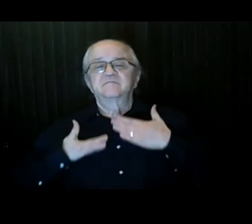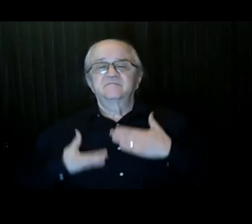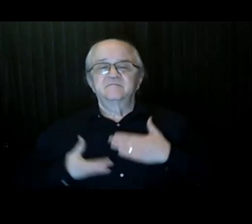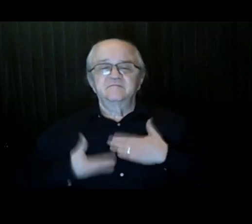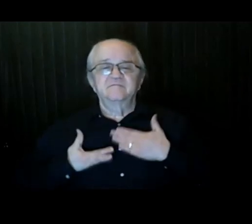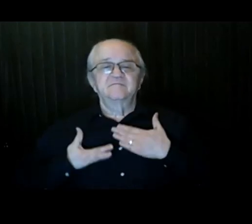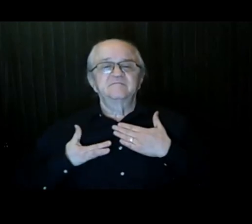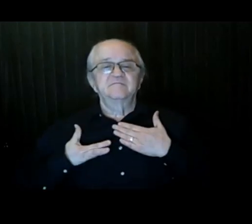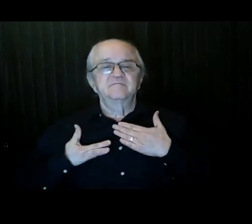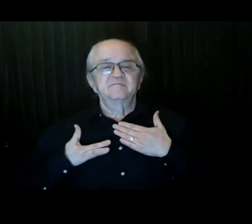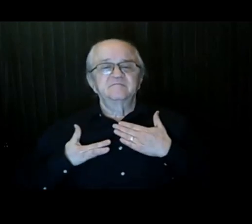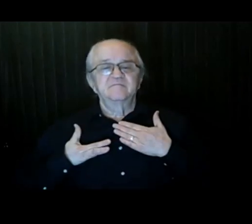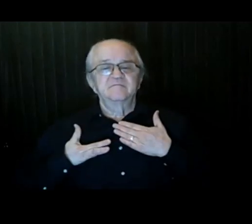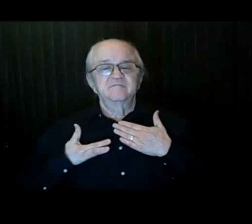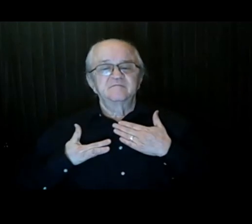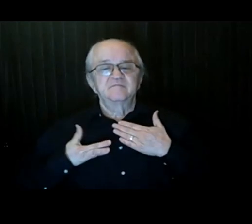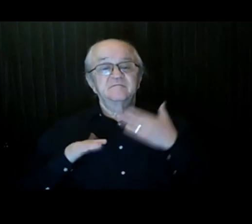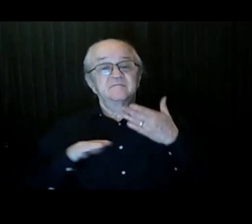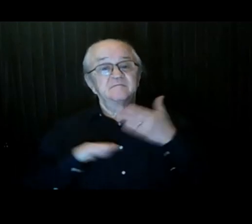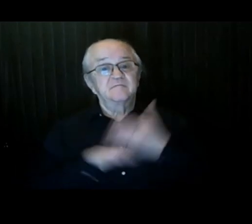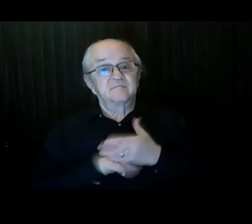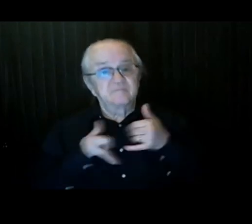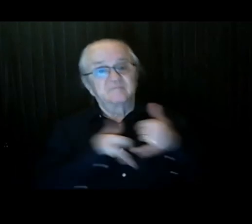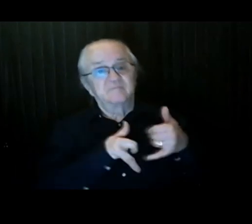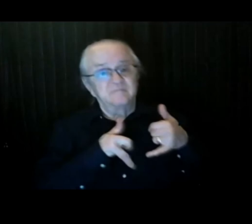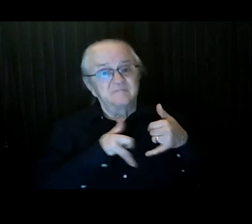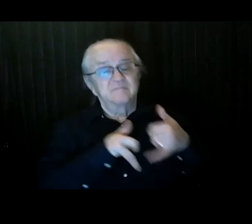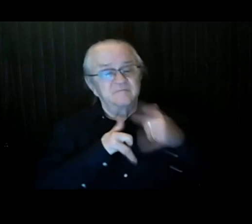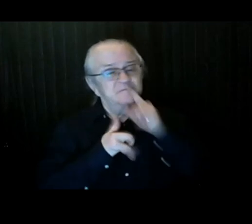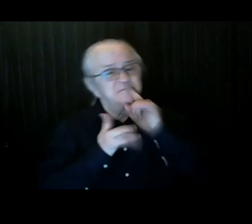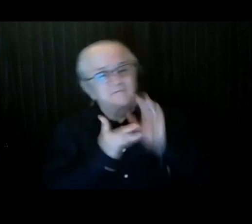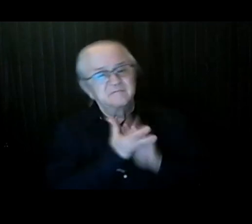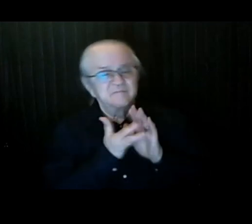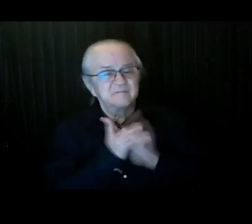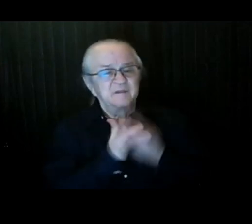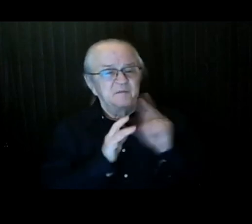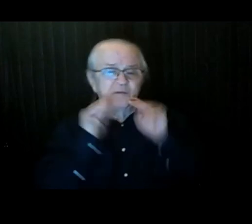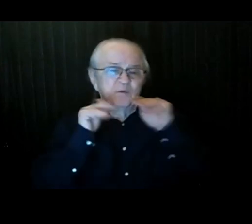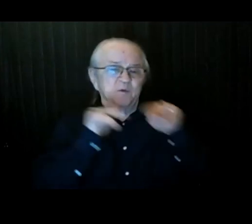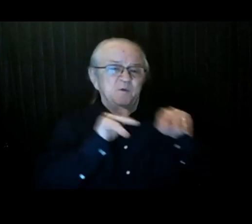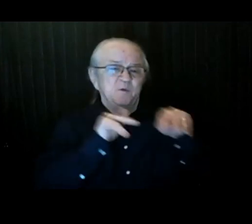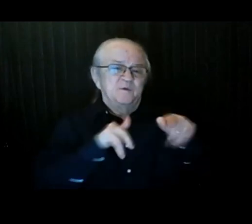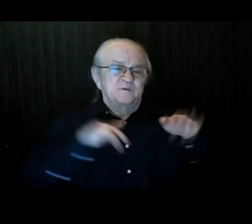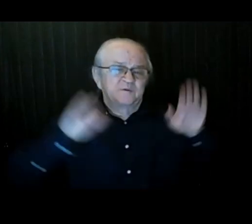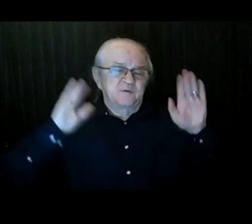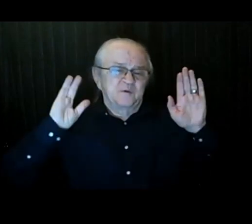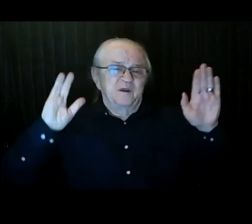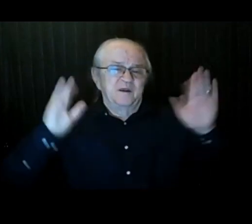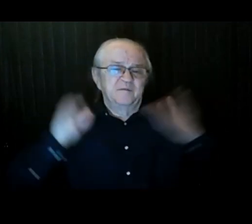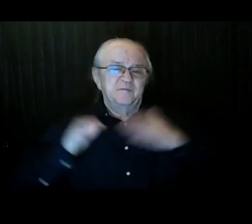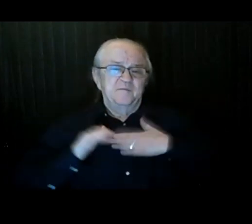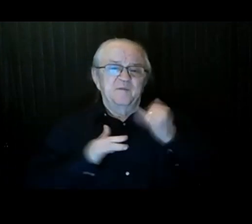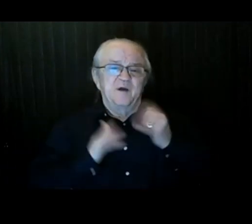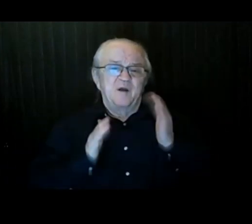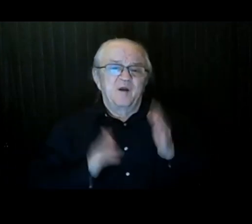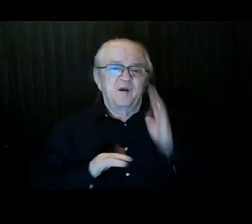Cindy. And after she got all those awards and all those accolades and all those people telling her how great she was, my little artist daughter